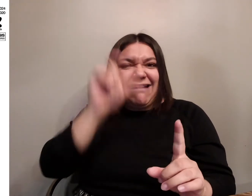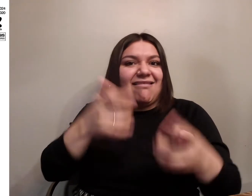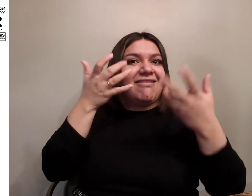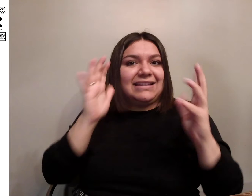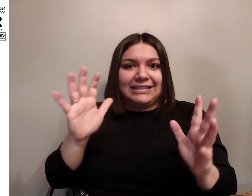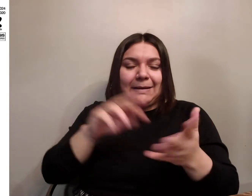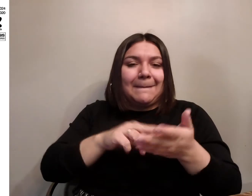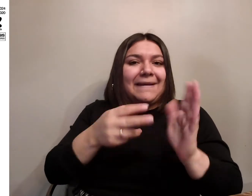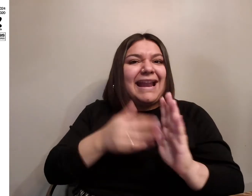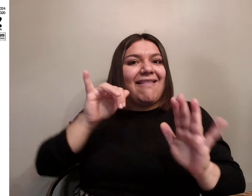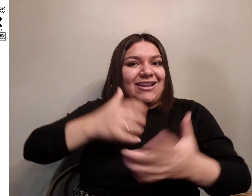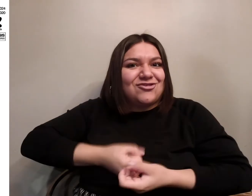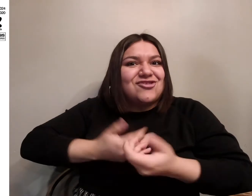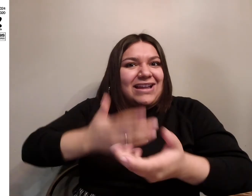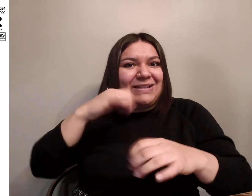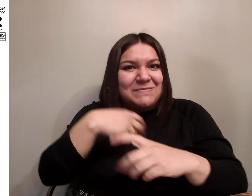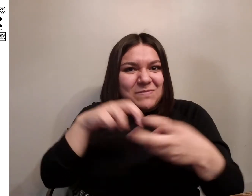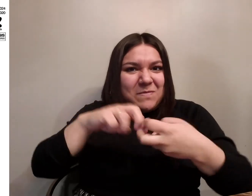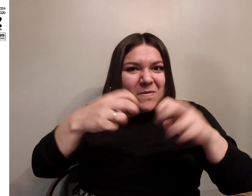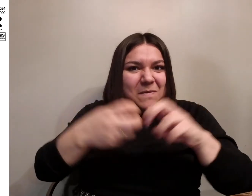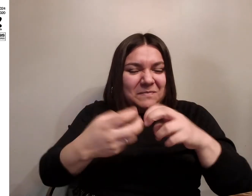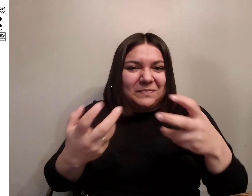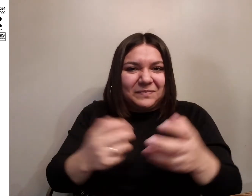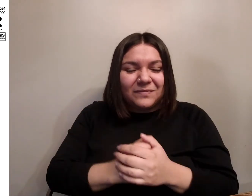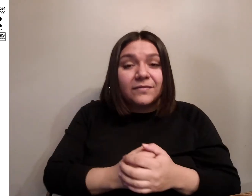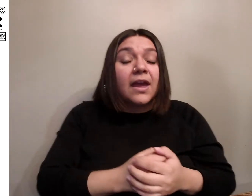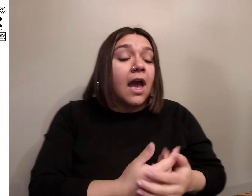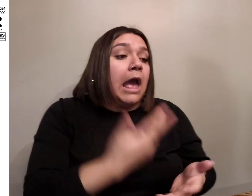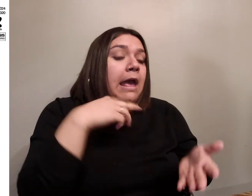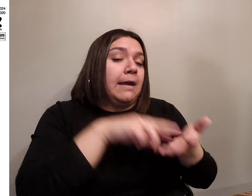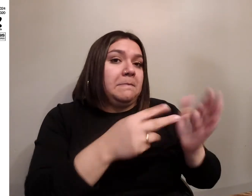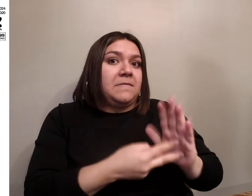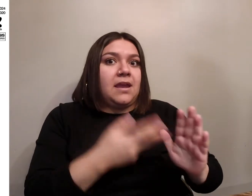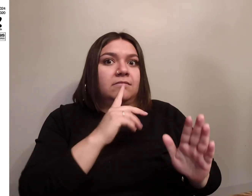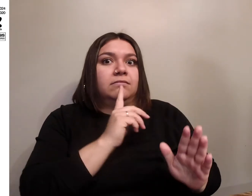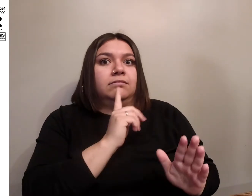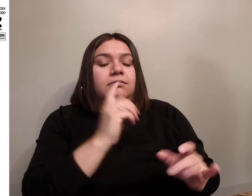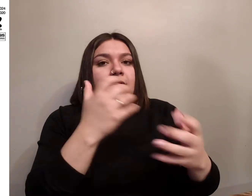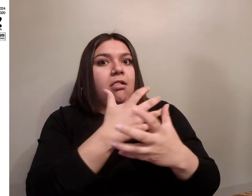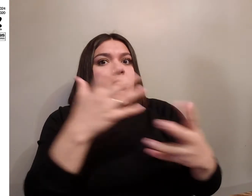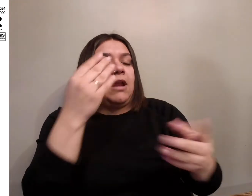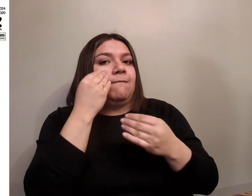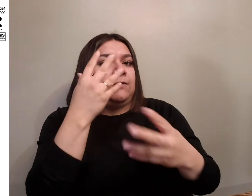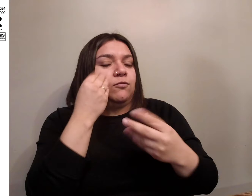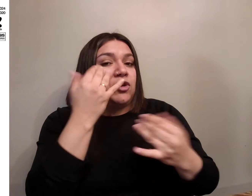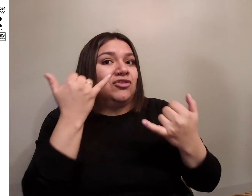in Italy, and that's causing a problem.